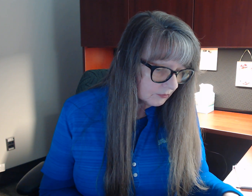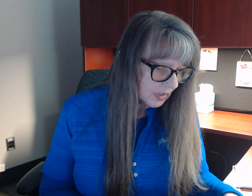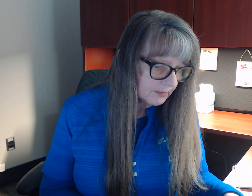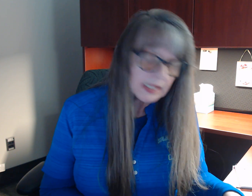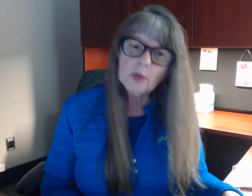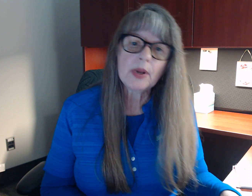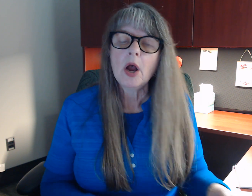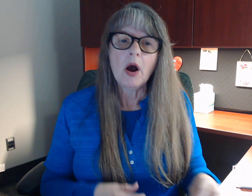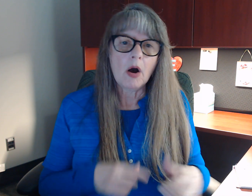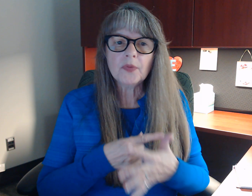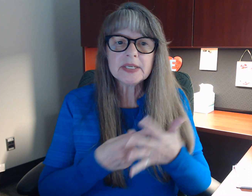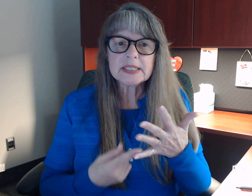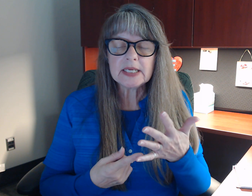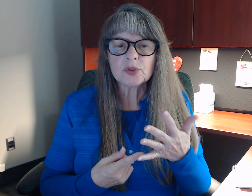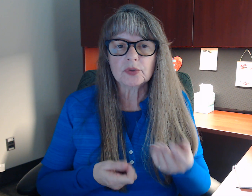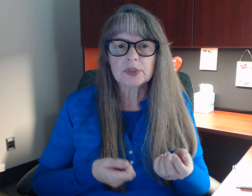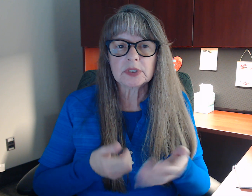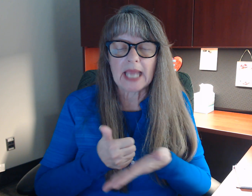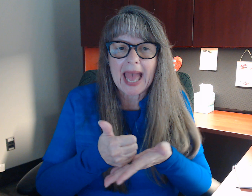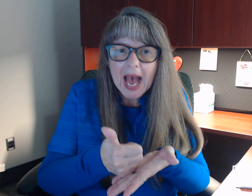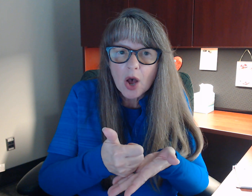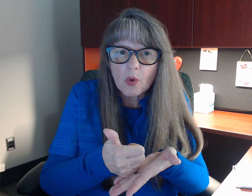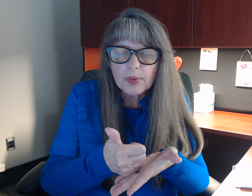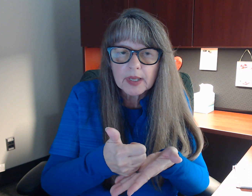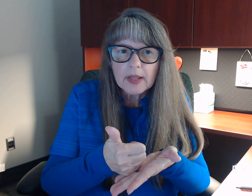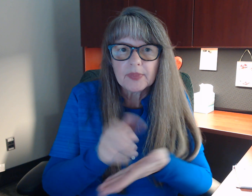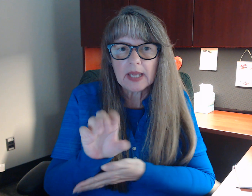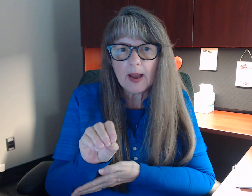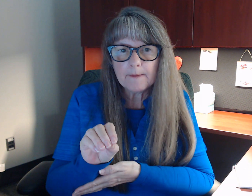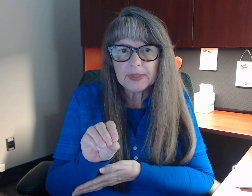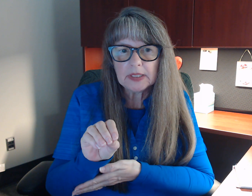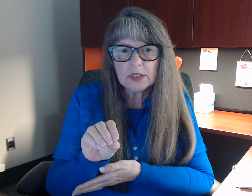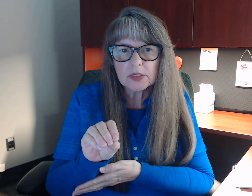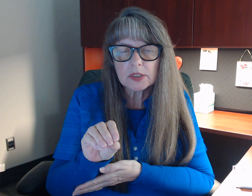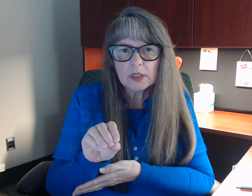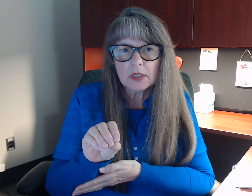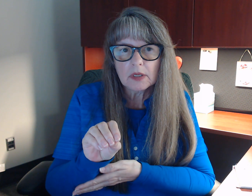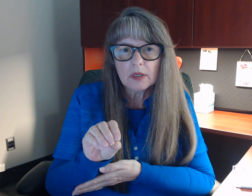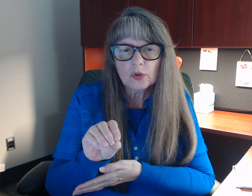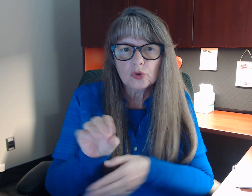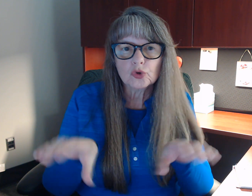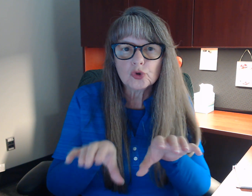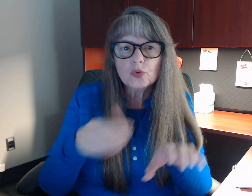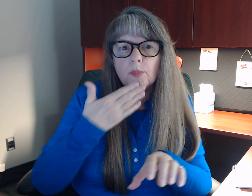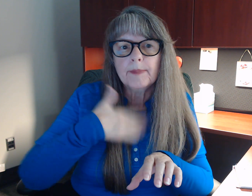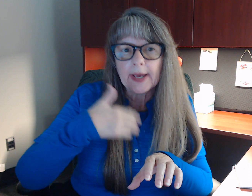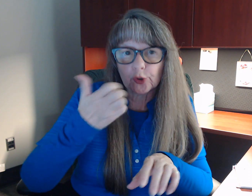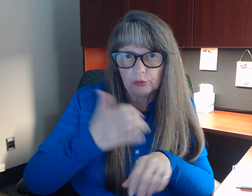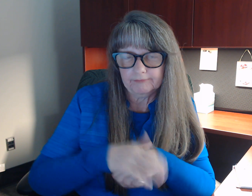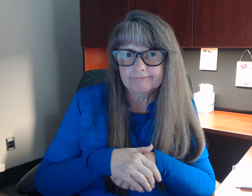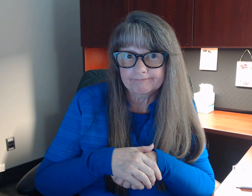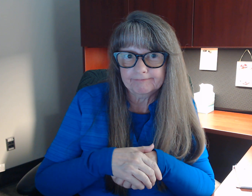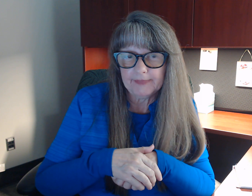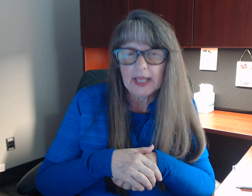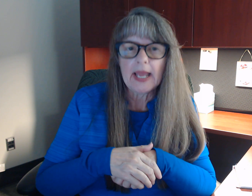But anyway, all these things are to help the companies do better,